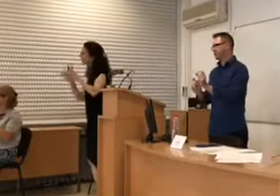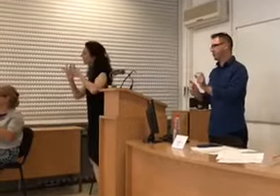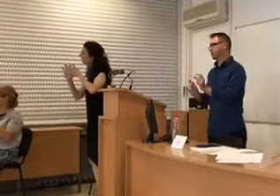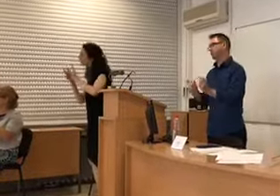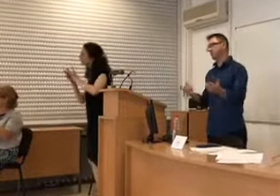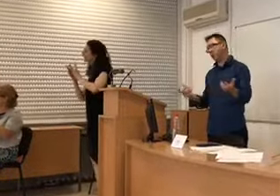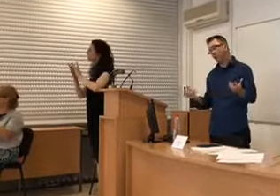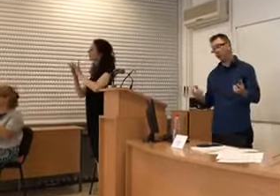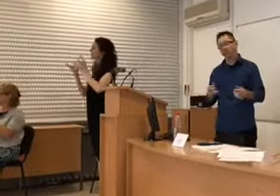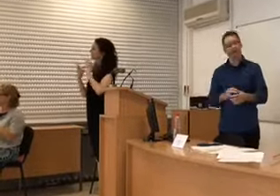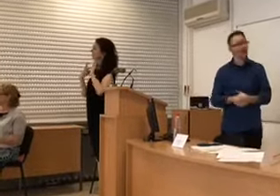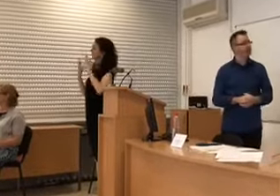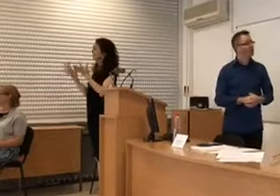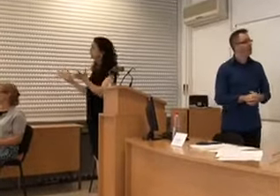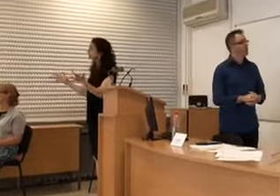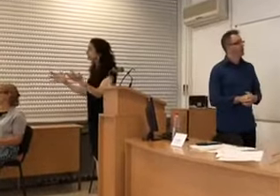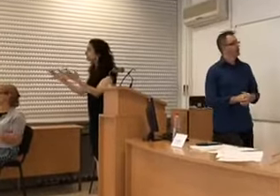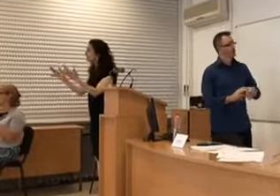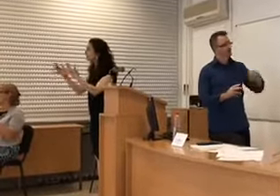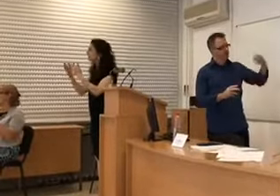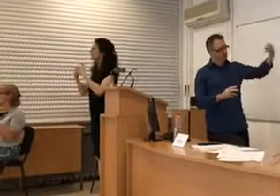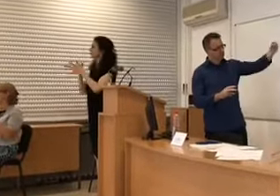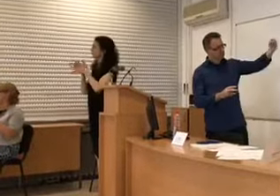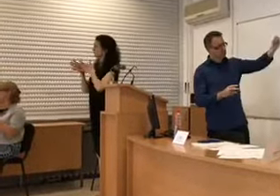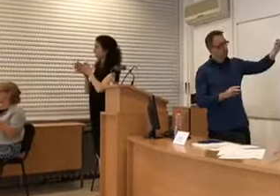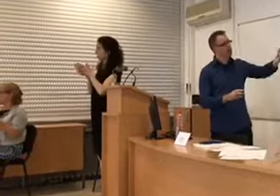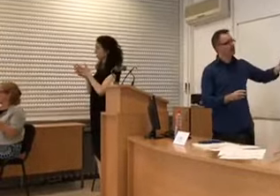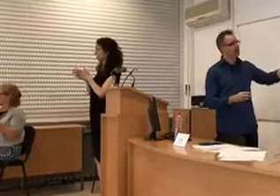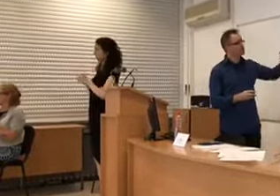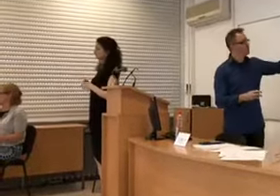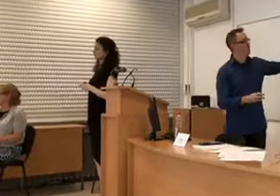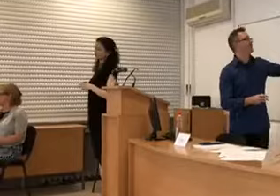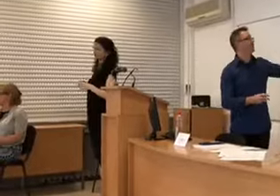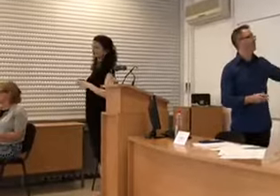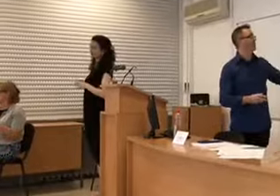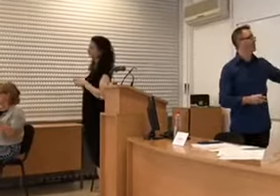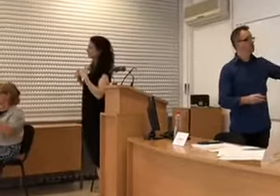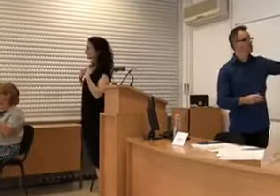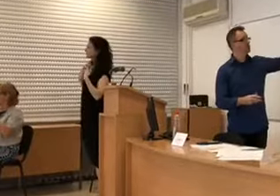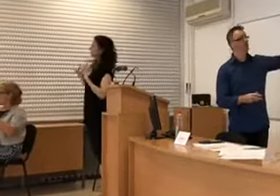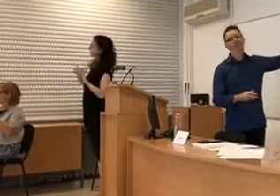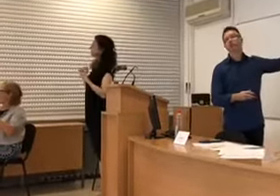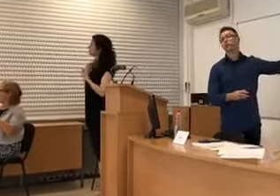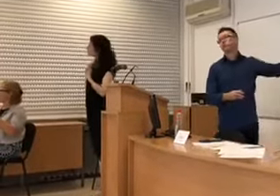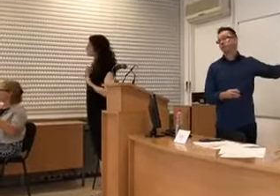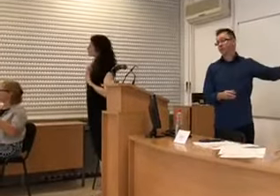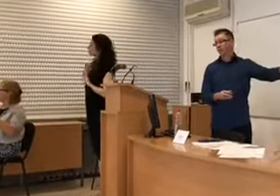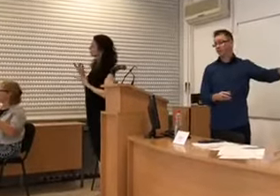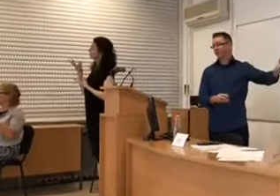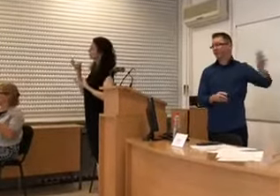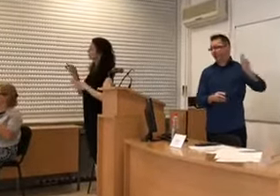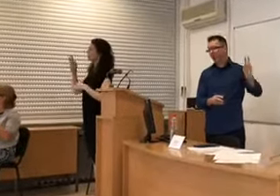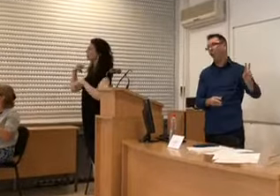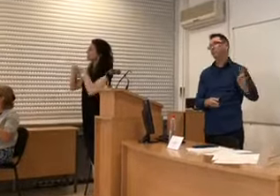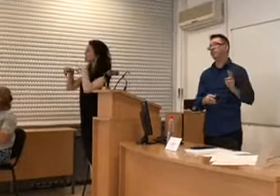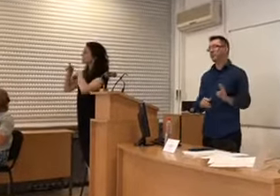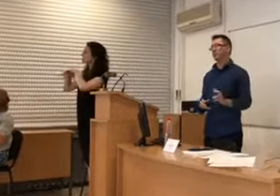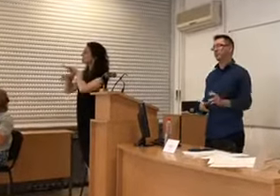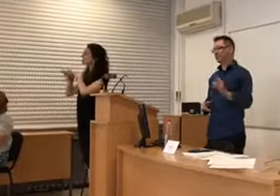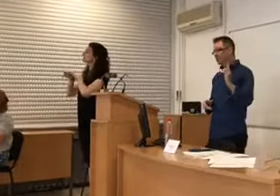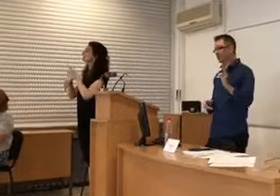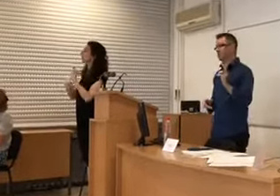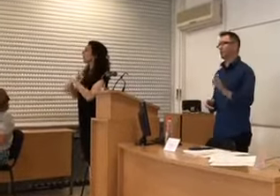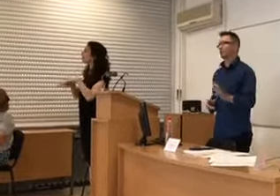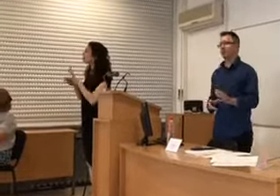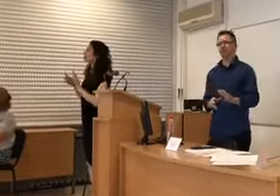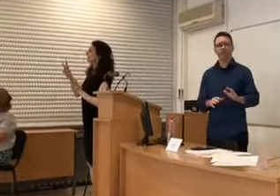find some more, let's say it's an updated statistic, probably 30% of the whole of the